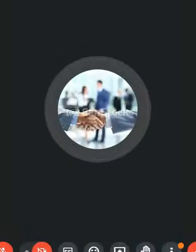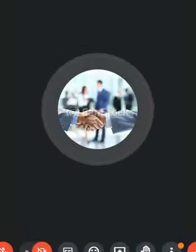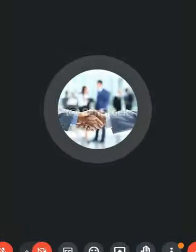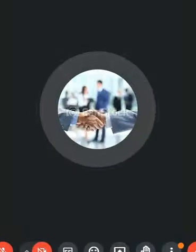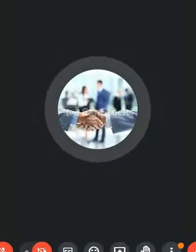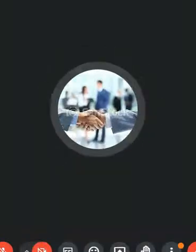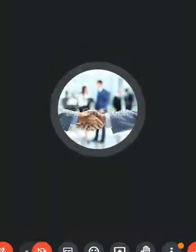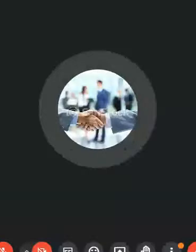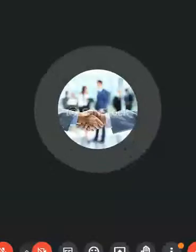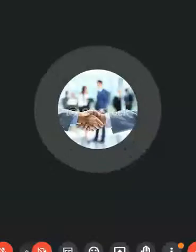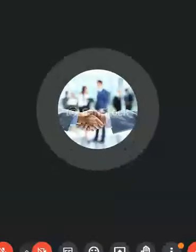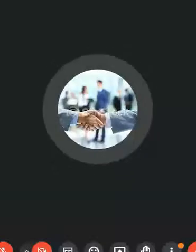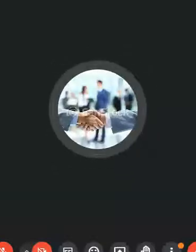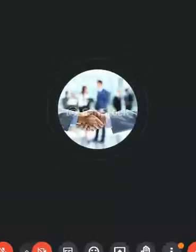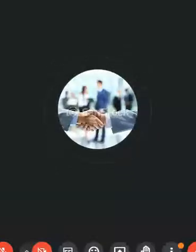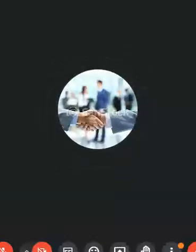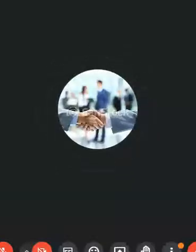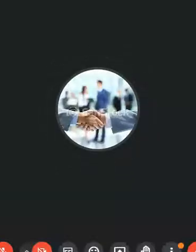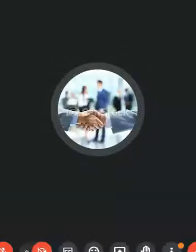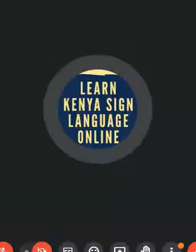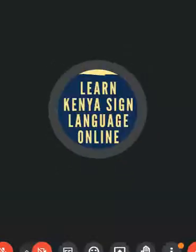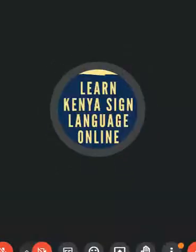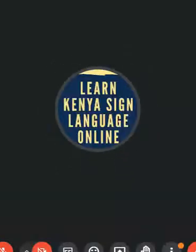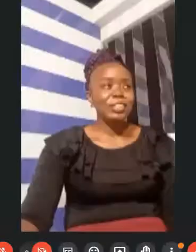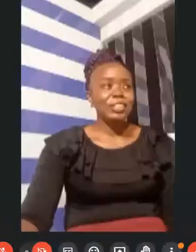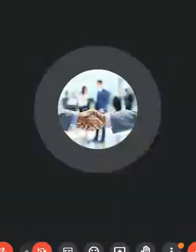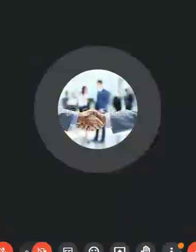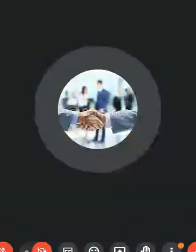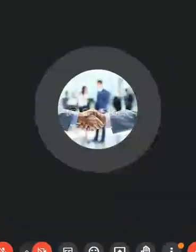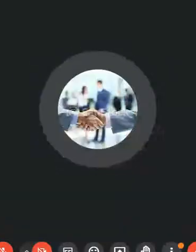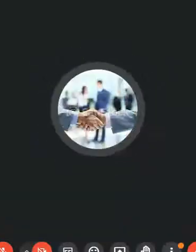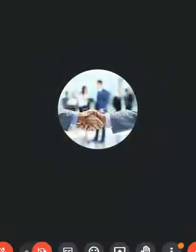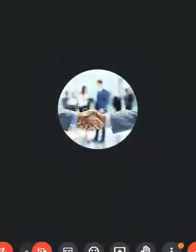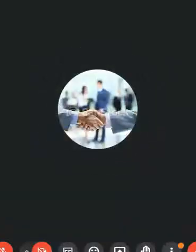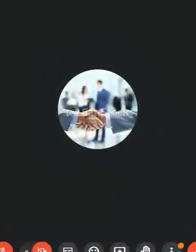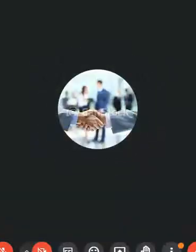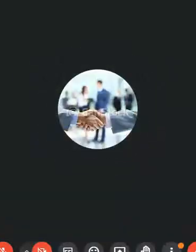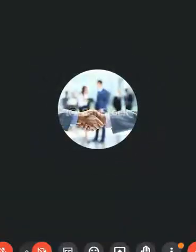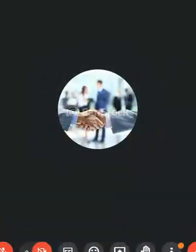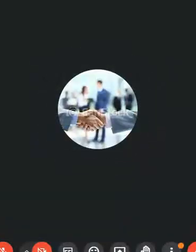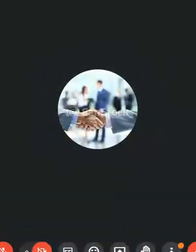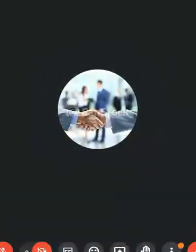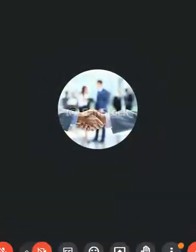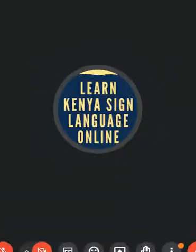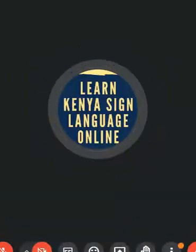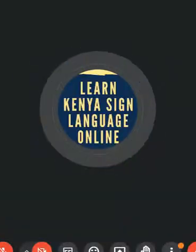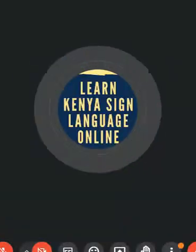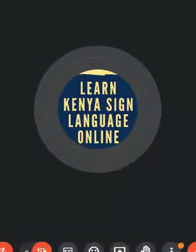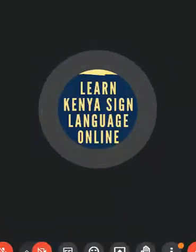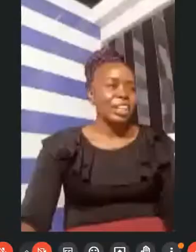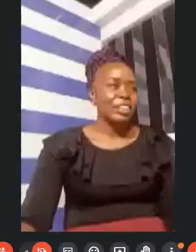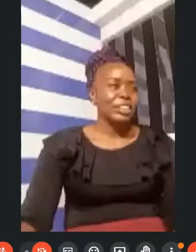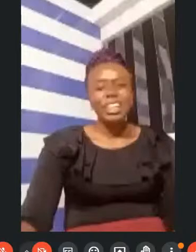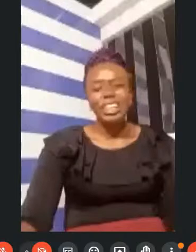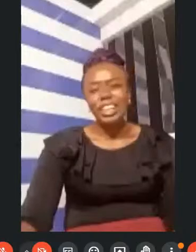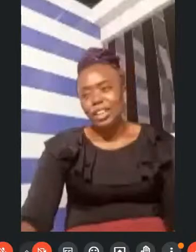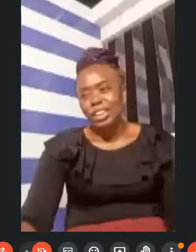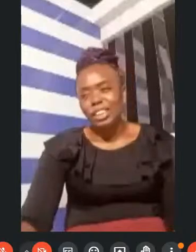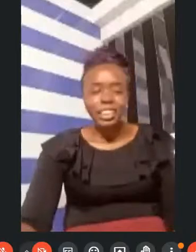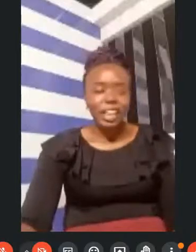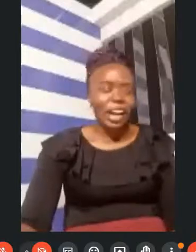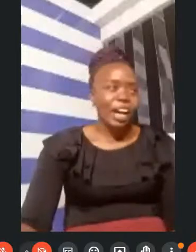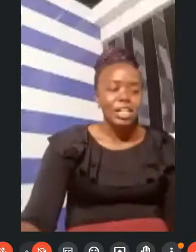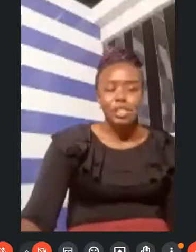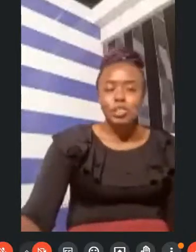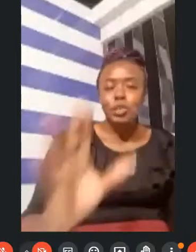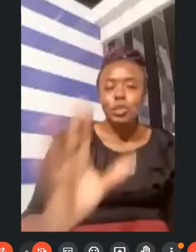If at all I, they start with zillion or yeah, I'm 10 not billion if for the we have, best of okay. I'm not sure if we have trillion,